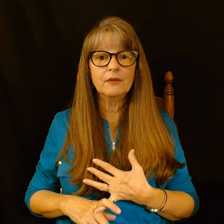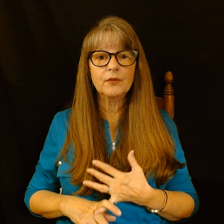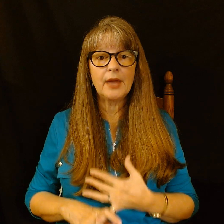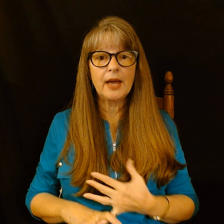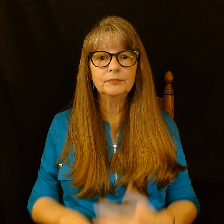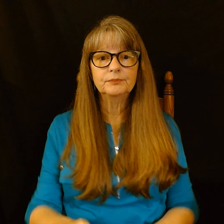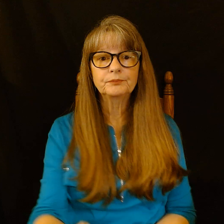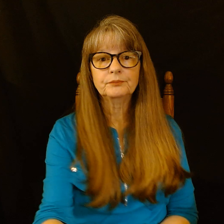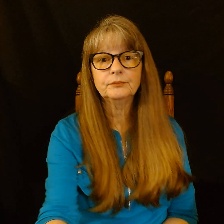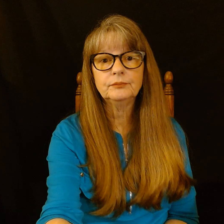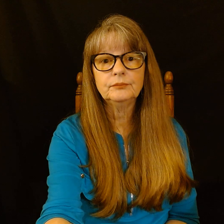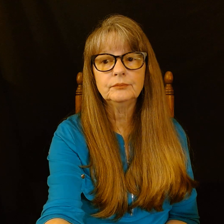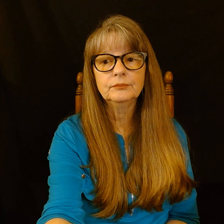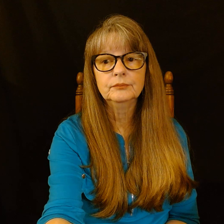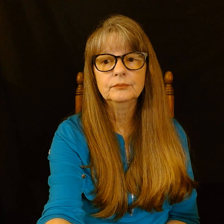that.